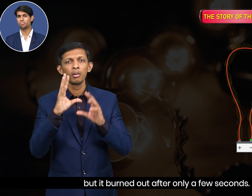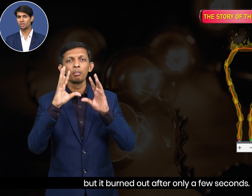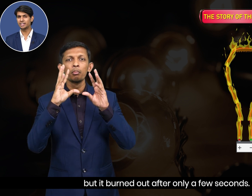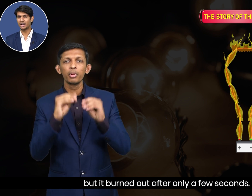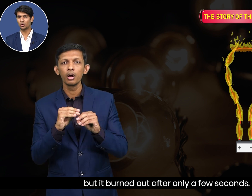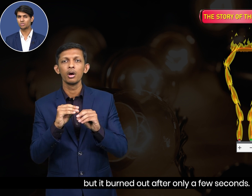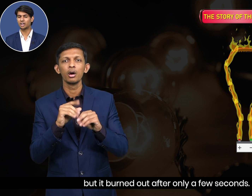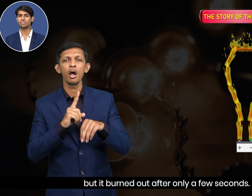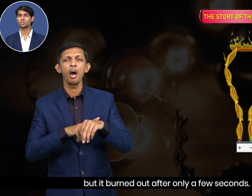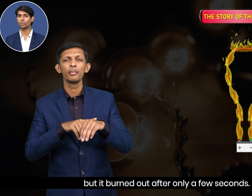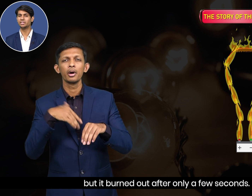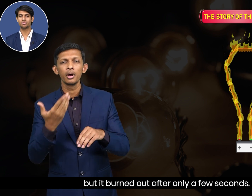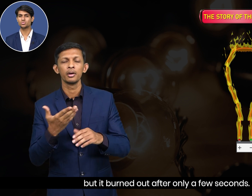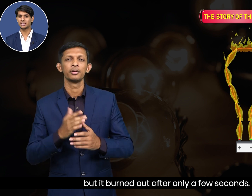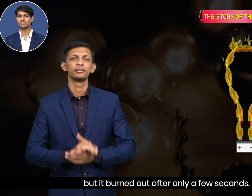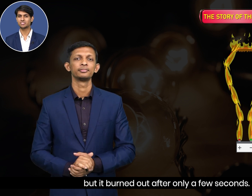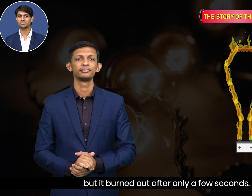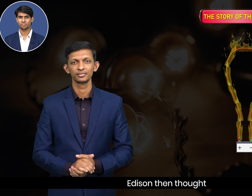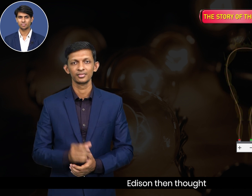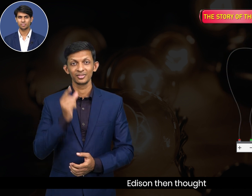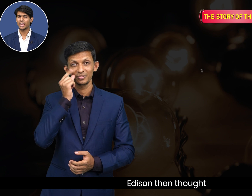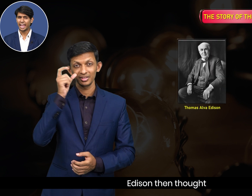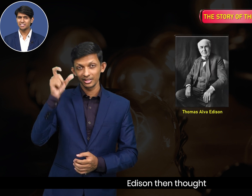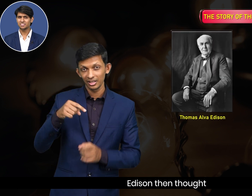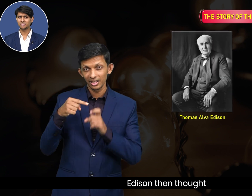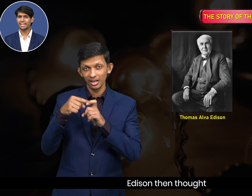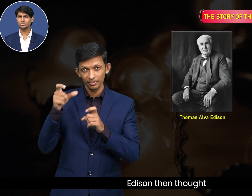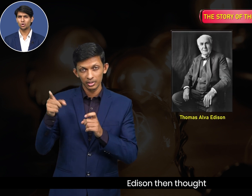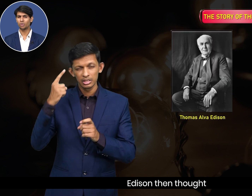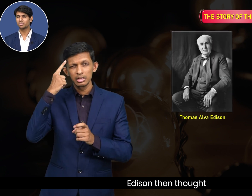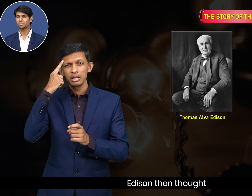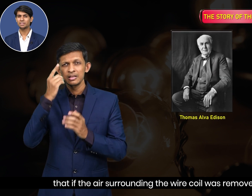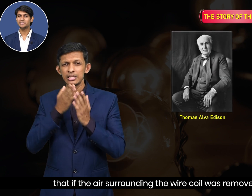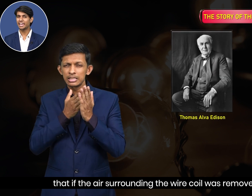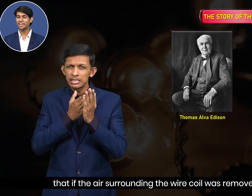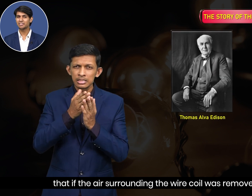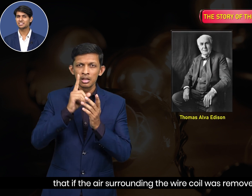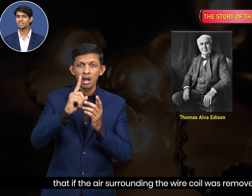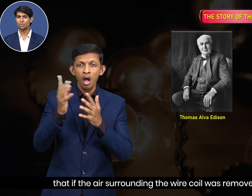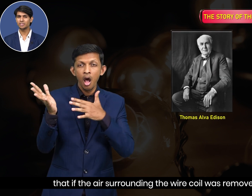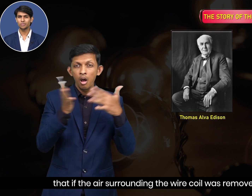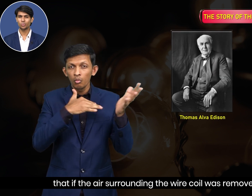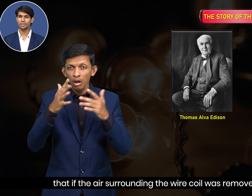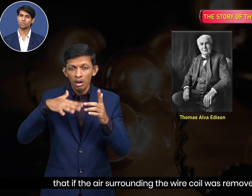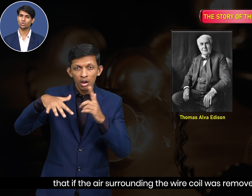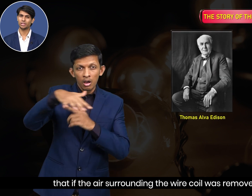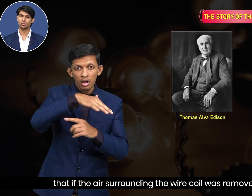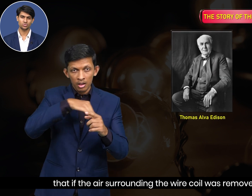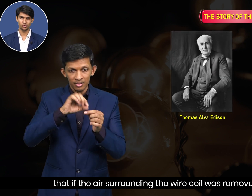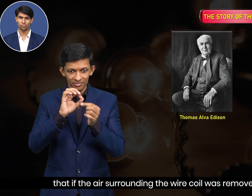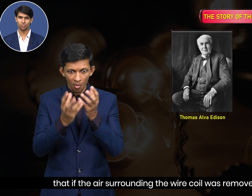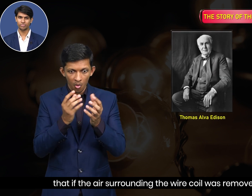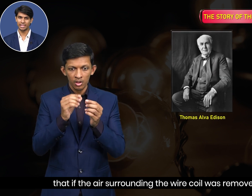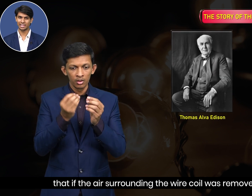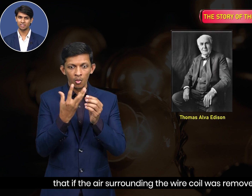but it burned out after only a few seconds. Edison then thought if the air surrounding the wire coil